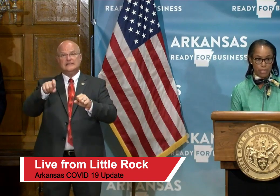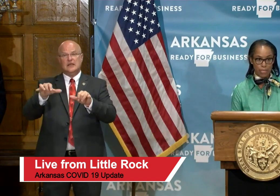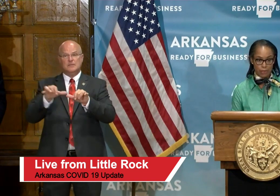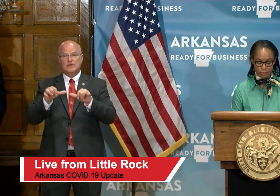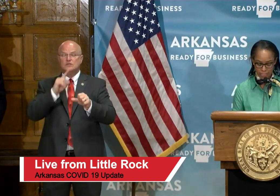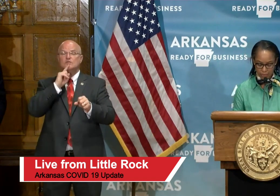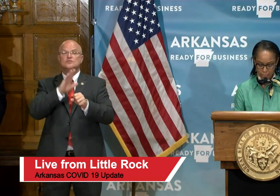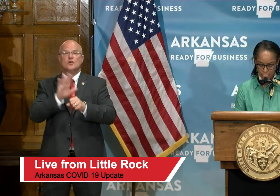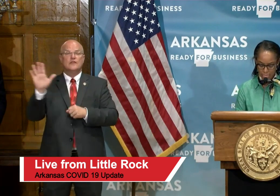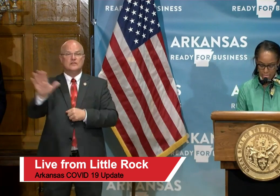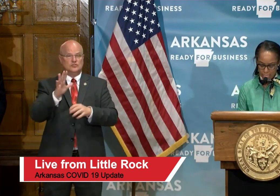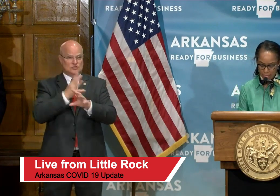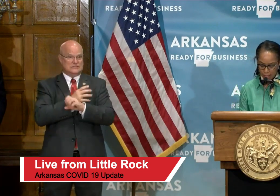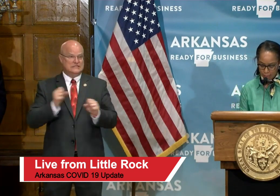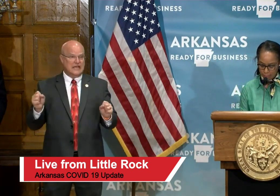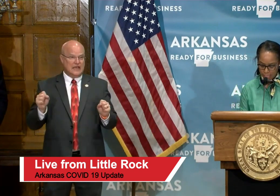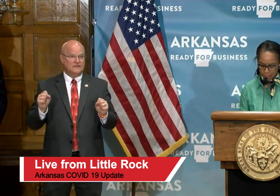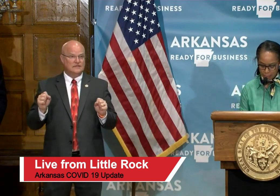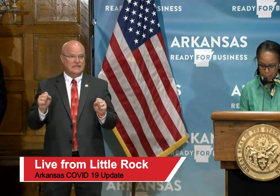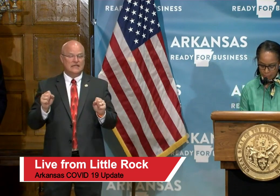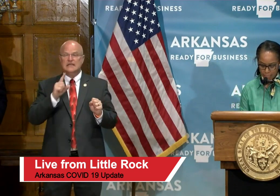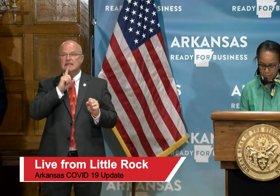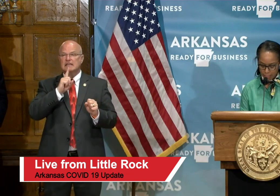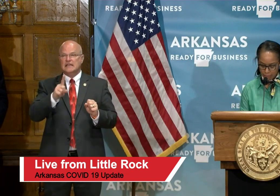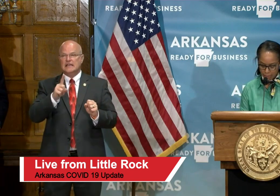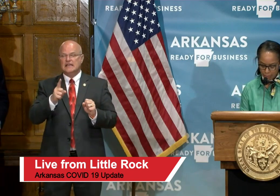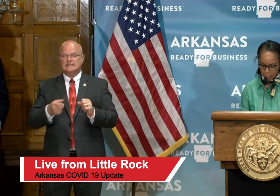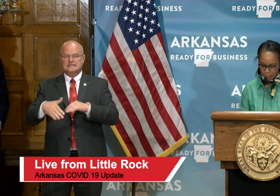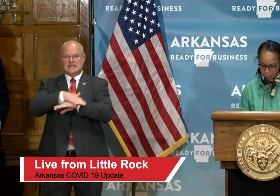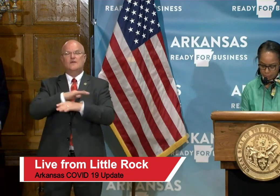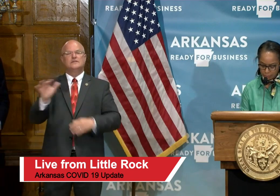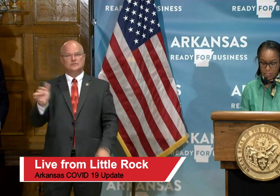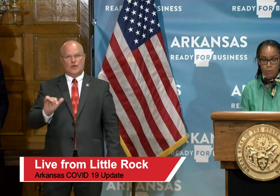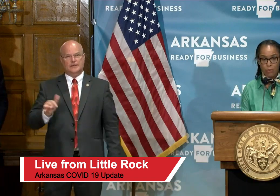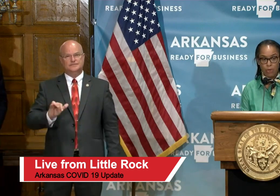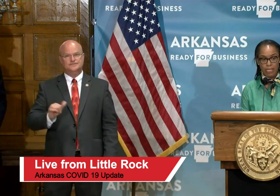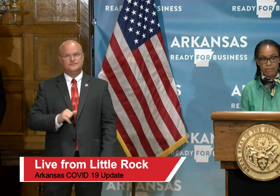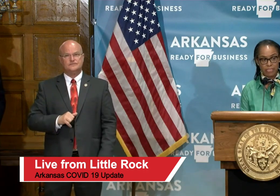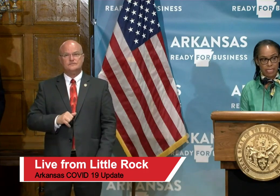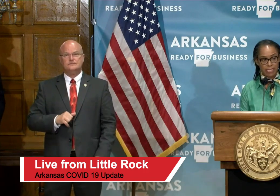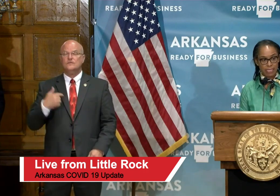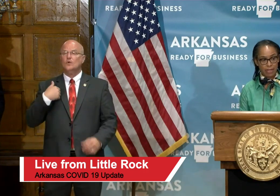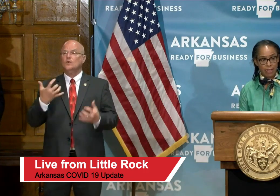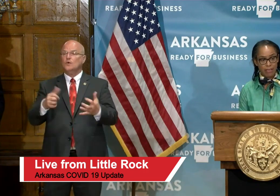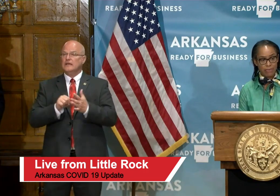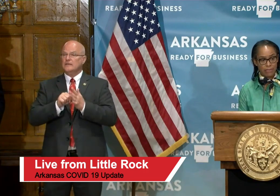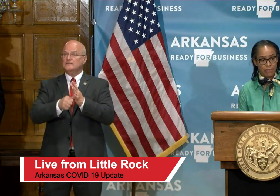to ensure that your safety is covered as well. We want to